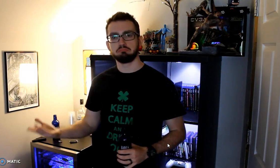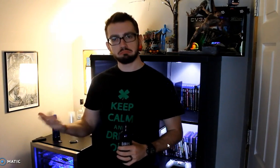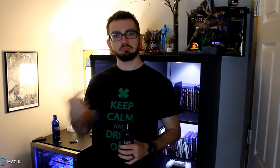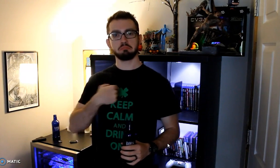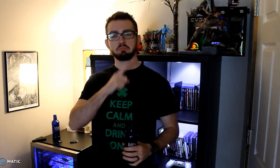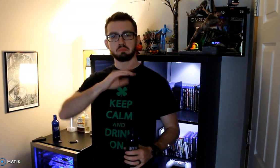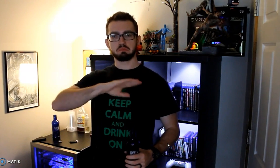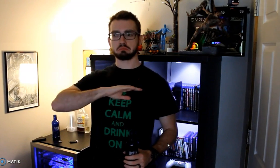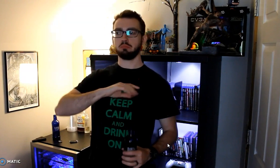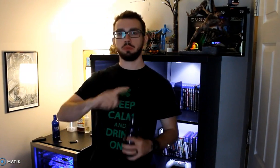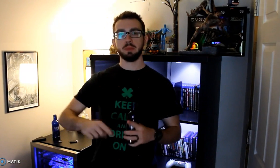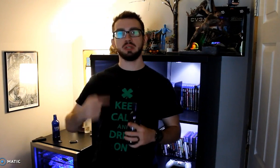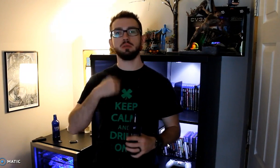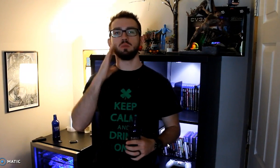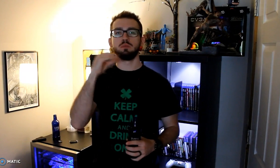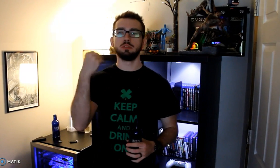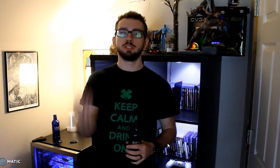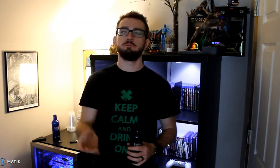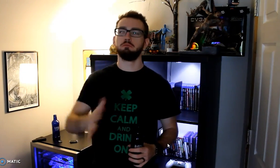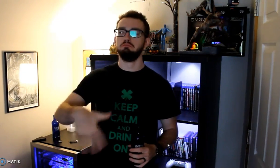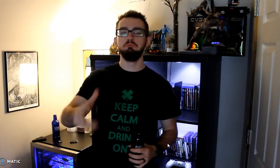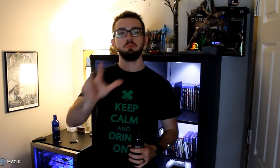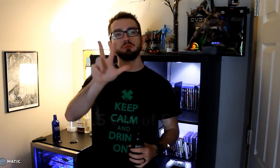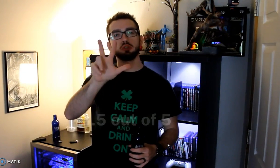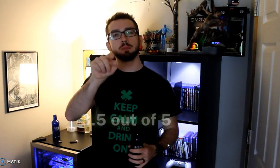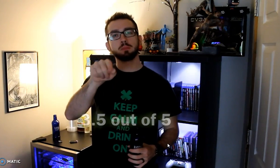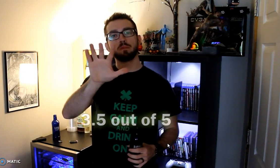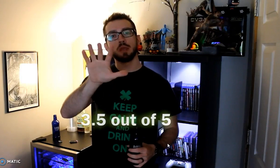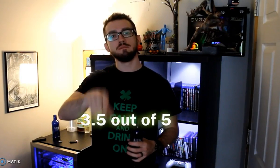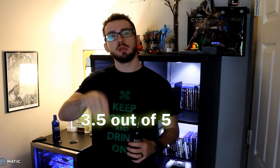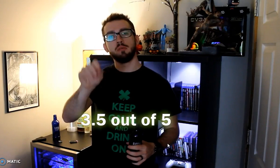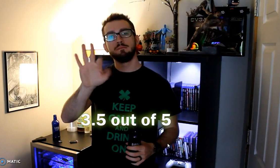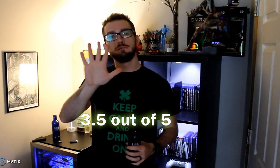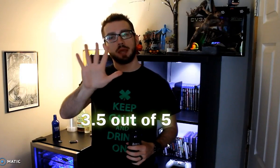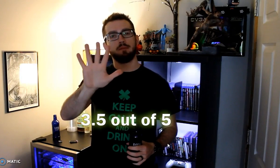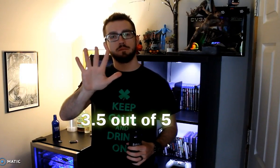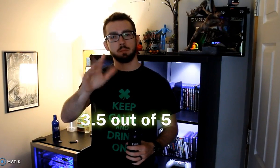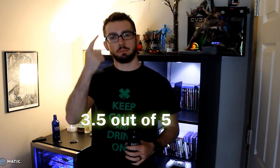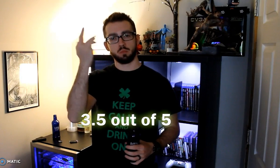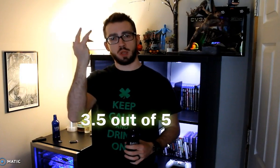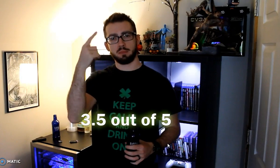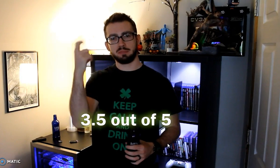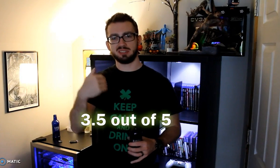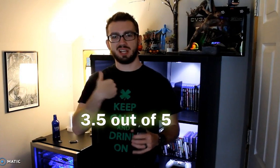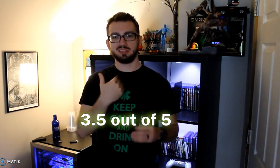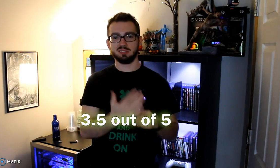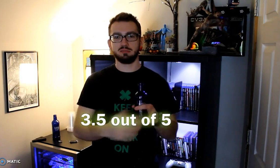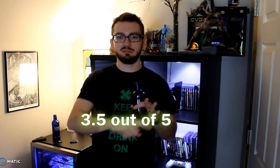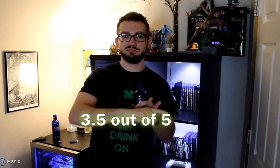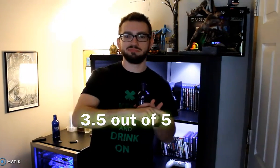because of it being dented, but I'm really happy with this. And I'm gonna give it a 3.5 out of 5